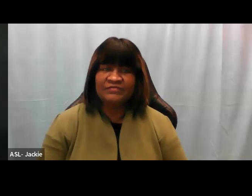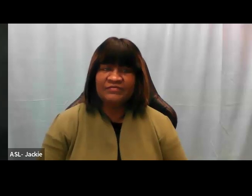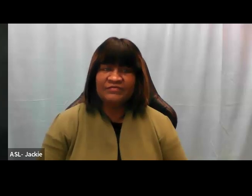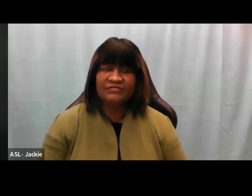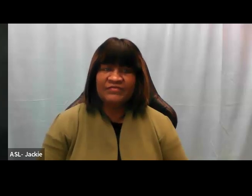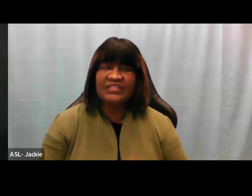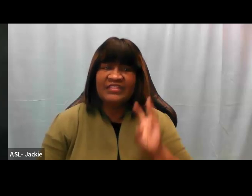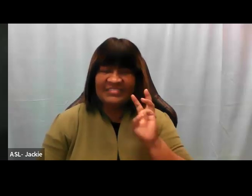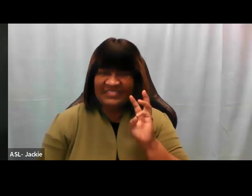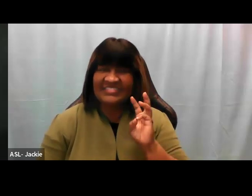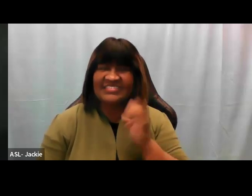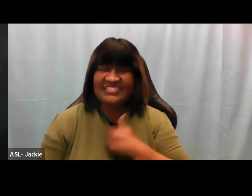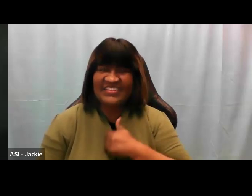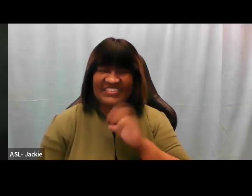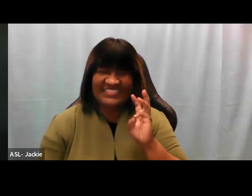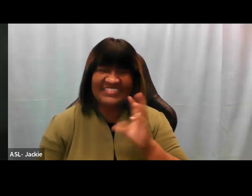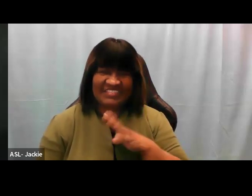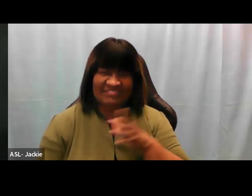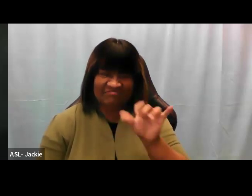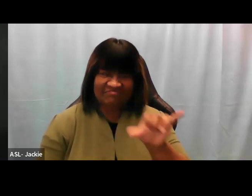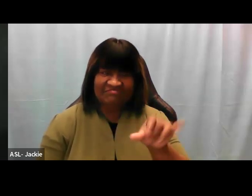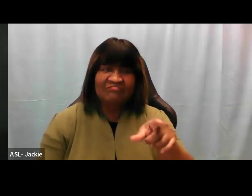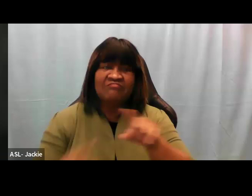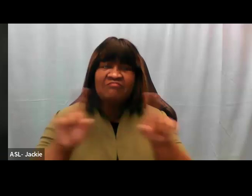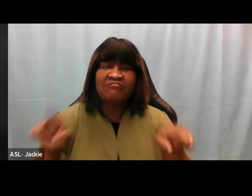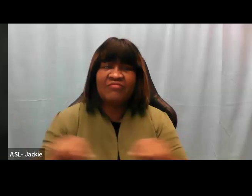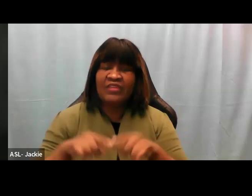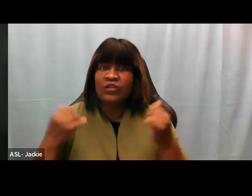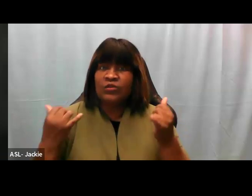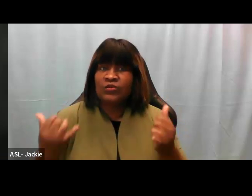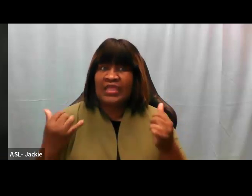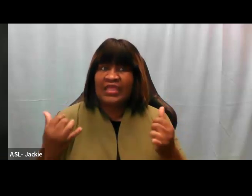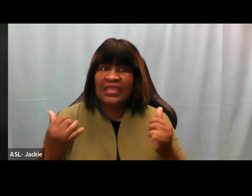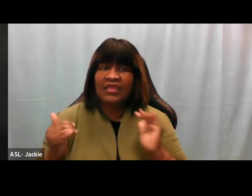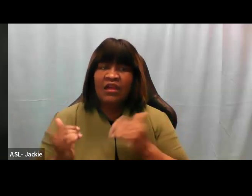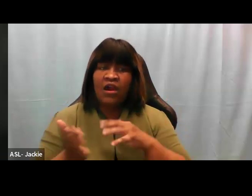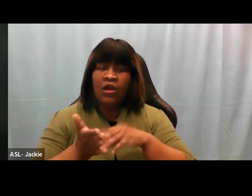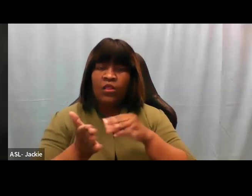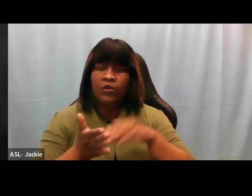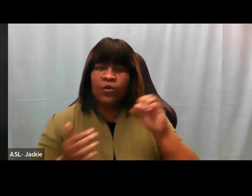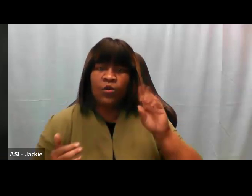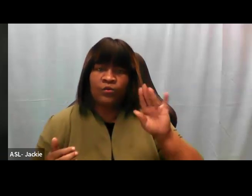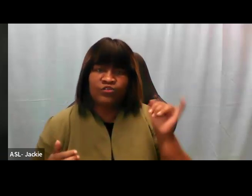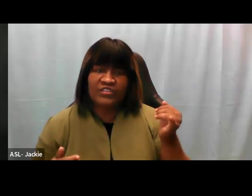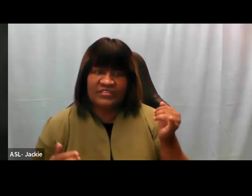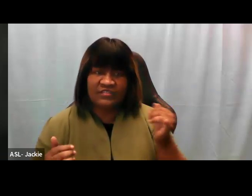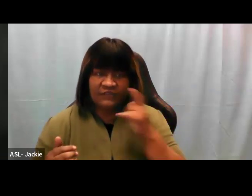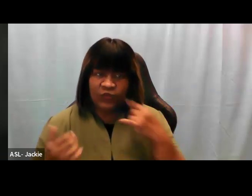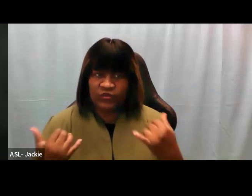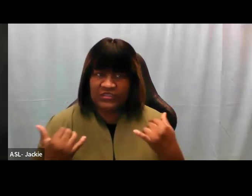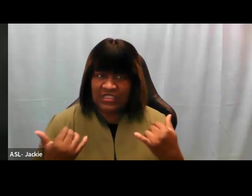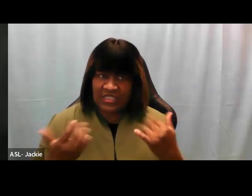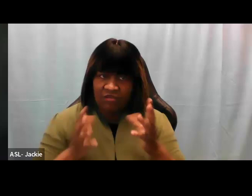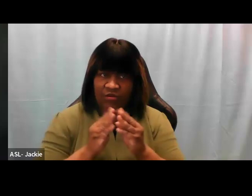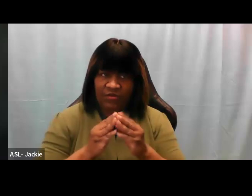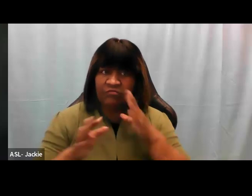Or 6, we'll do 6, sorry. So today, just our learning objectives for today's webinar